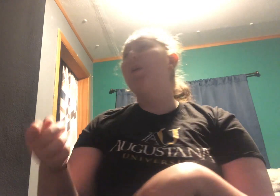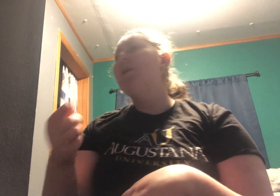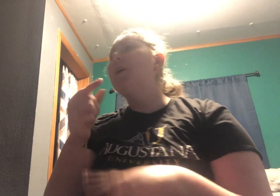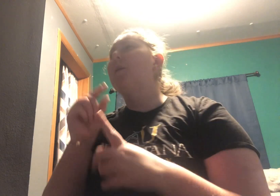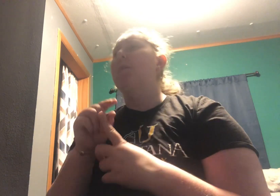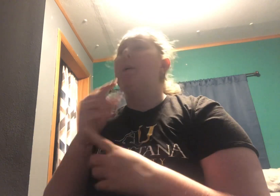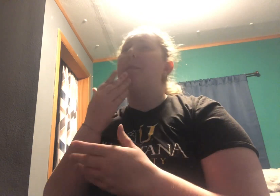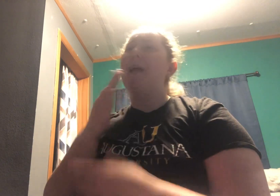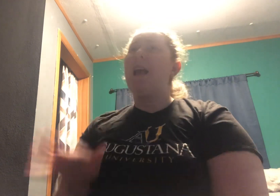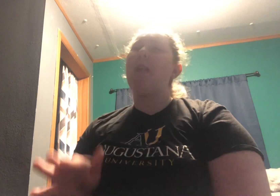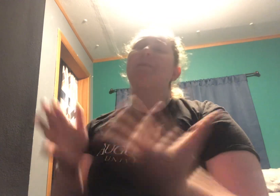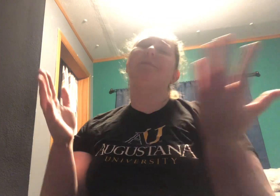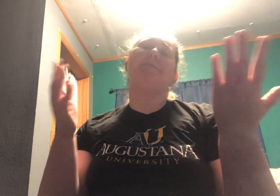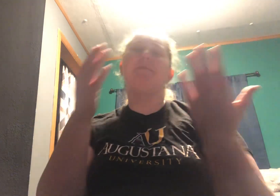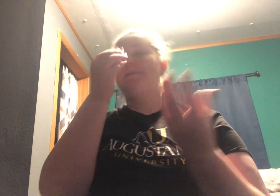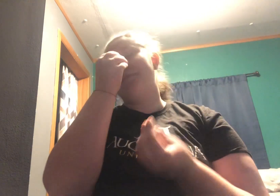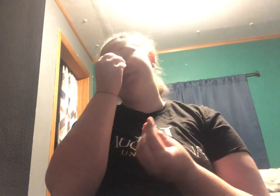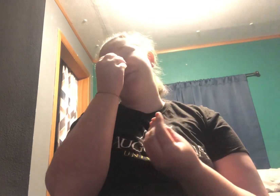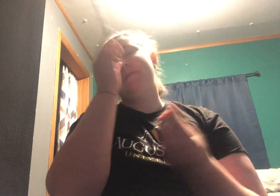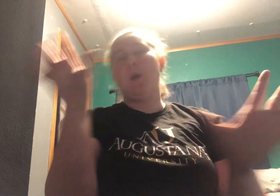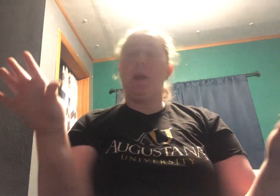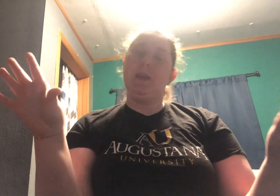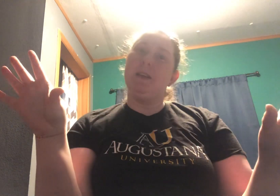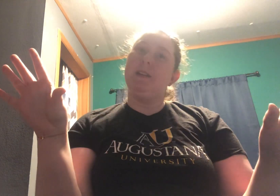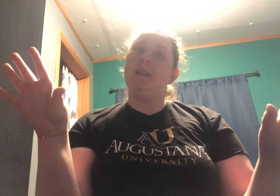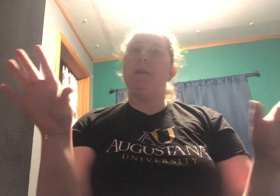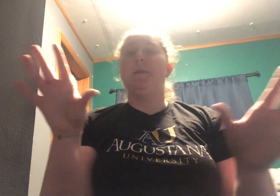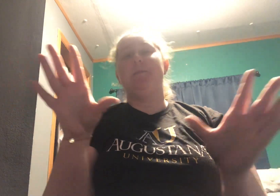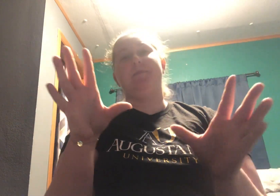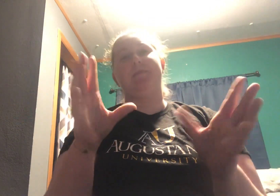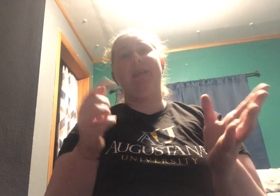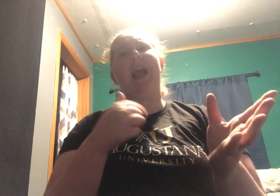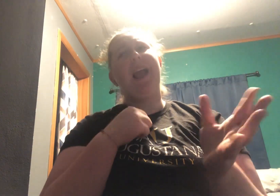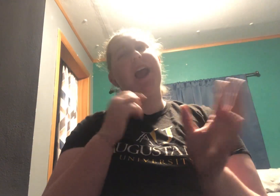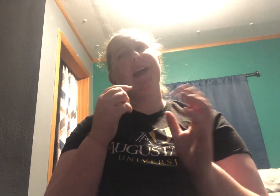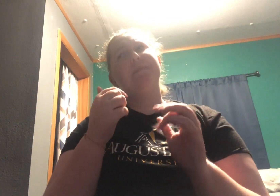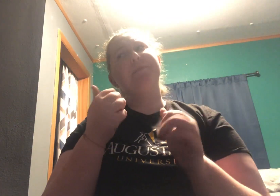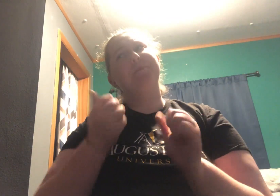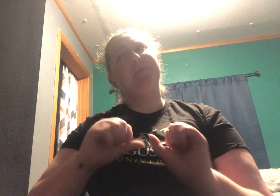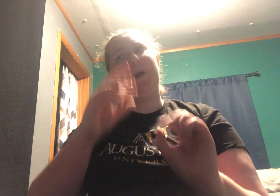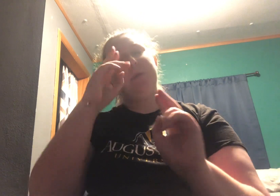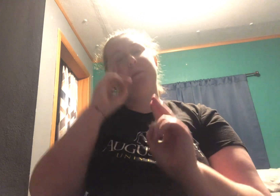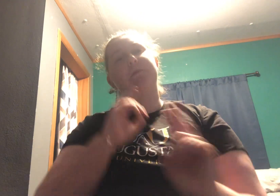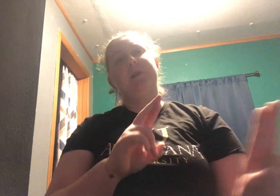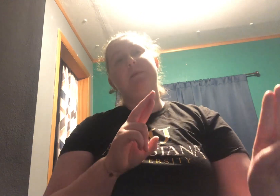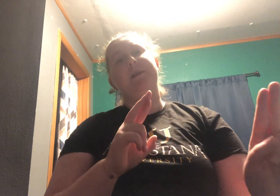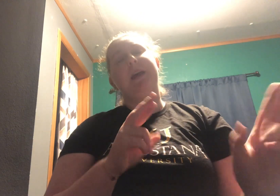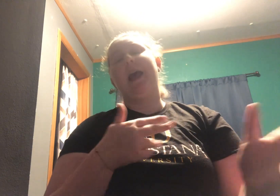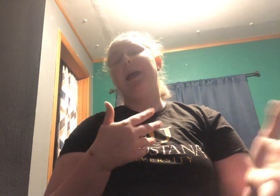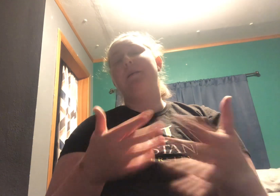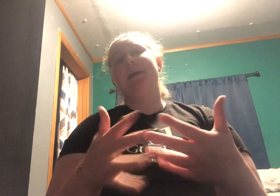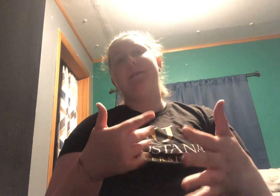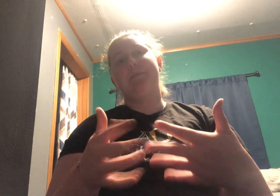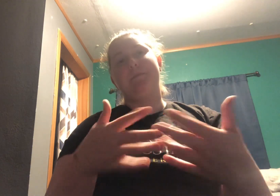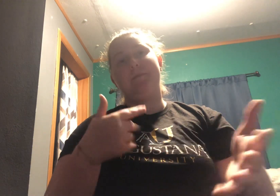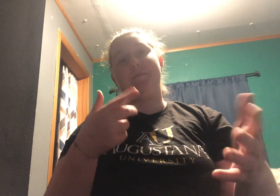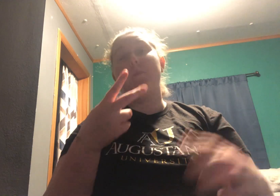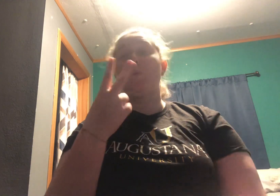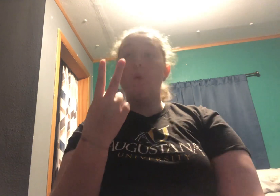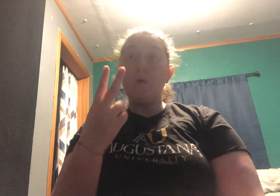care about man-made rules. But, I still try to be respectful. Okay, so anyway, this is two words, and it's